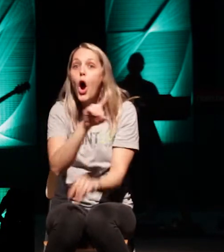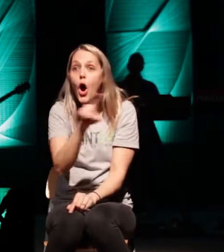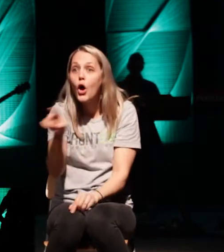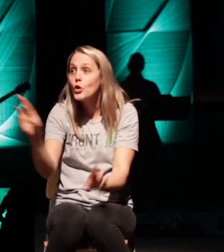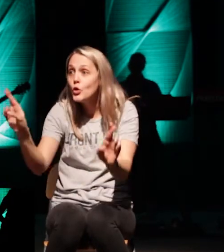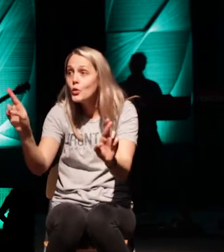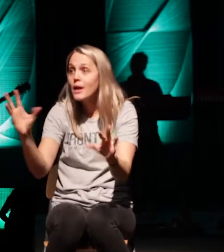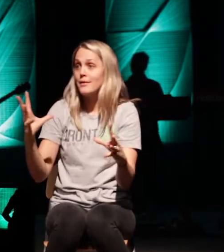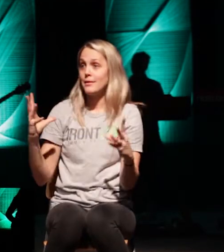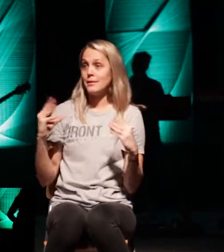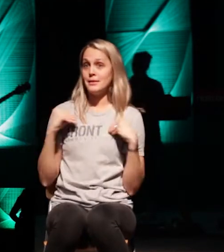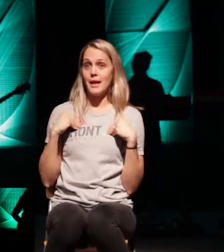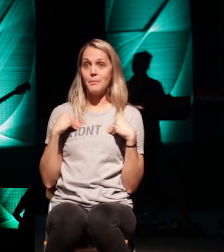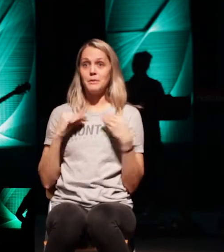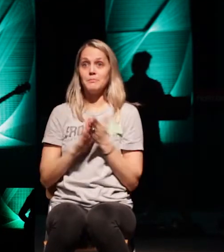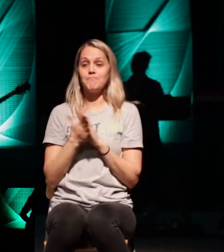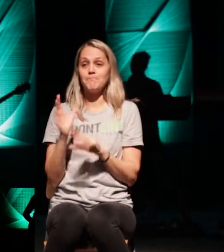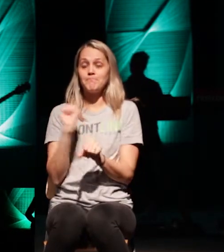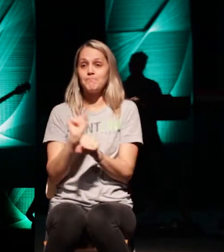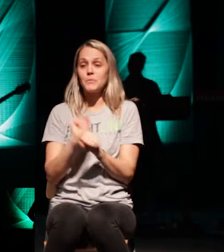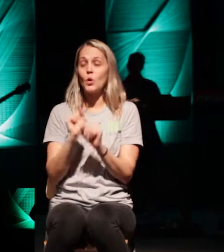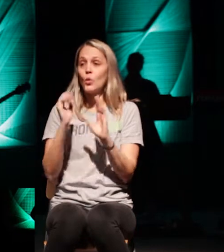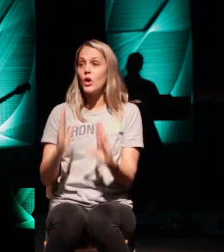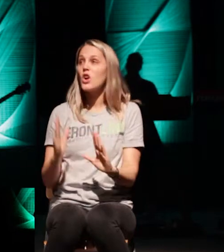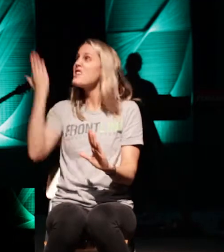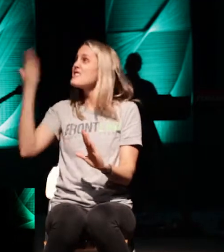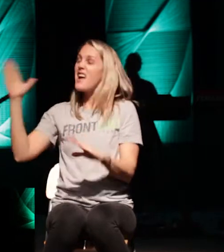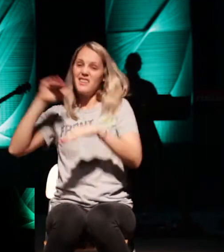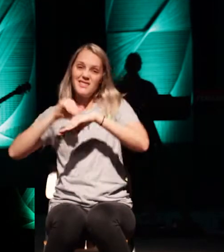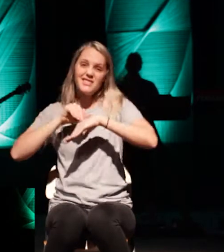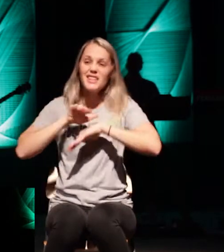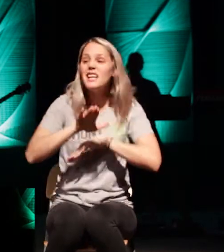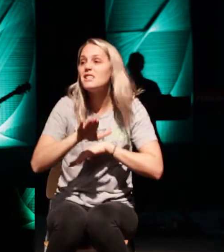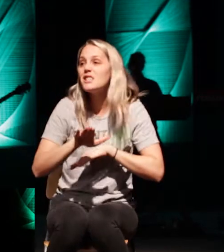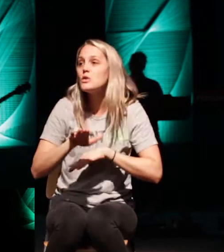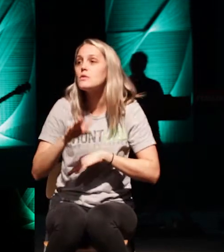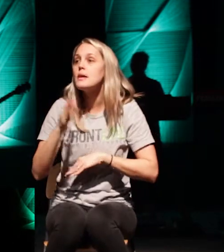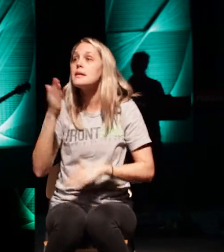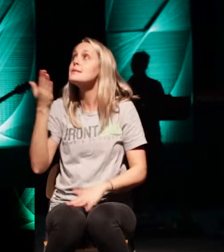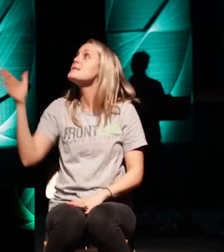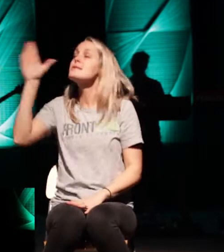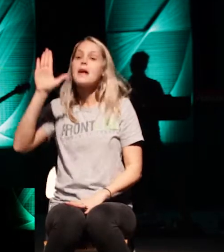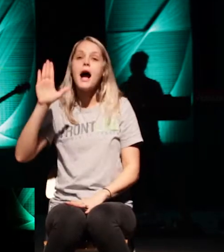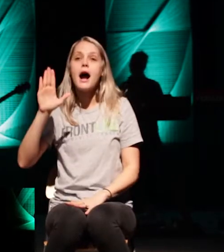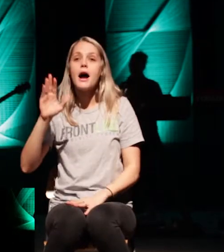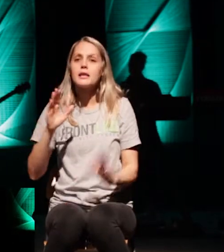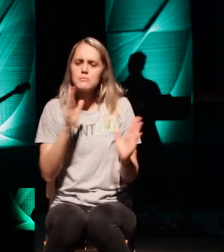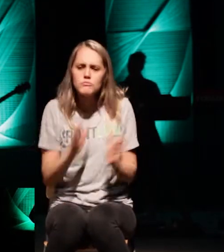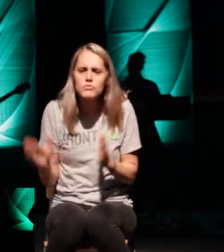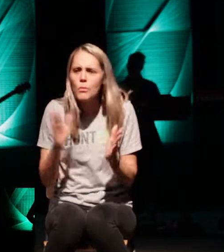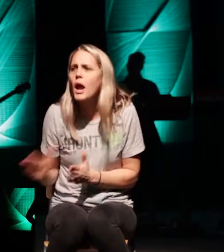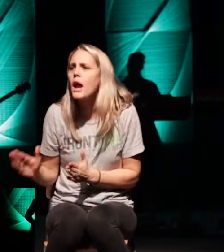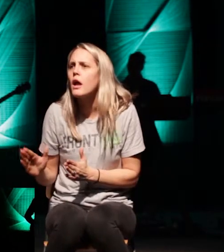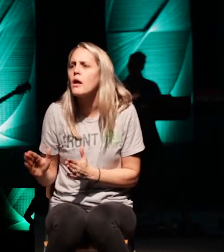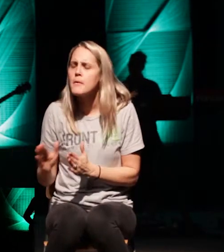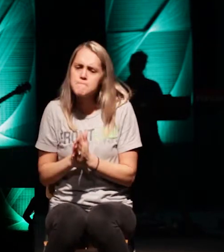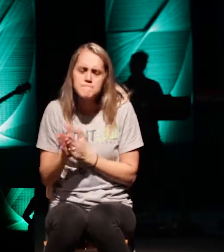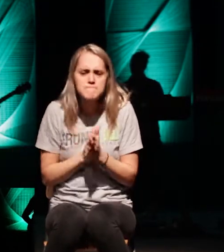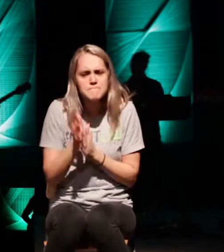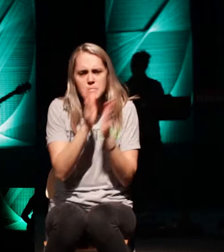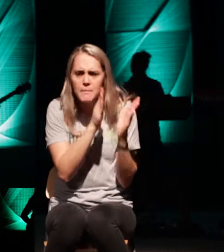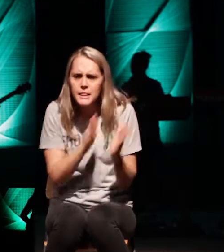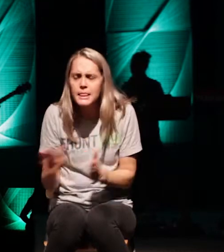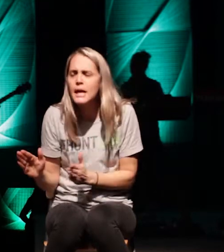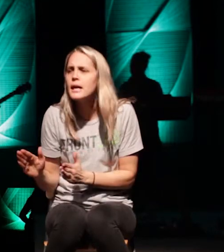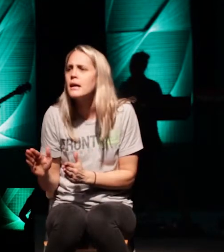into the harvest field of God? God's been tilling, and he's been preparing and cultivating and growing.